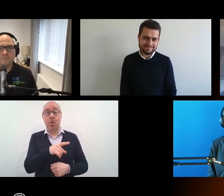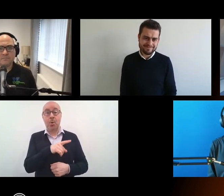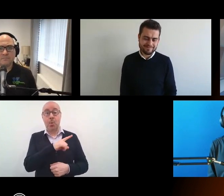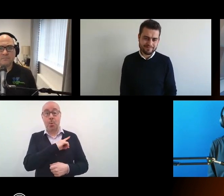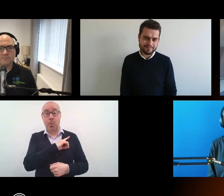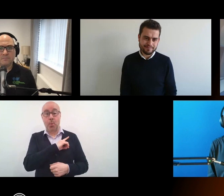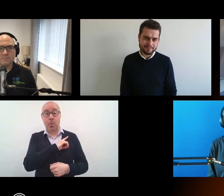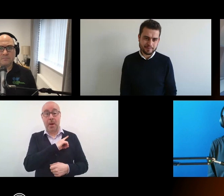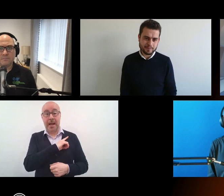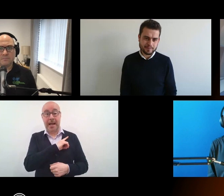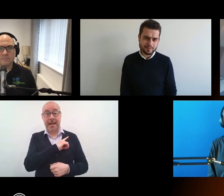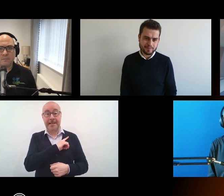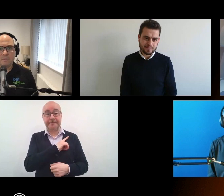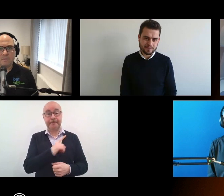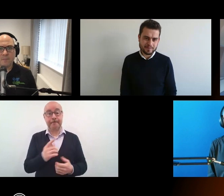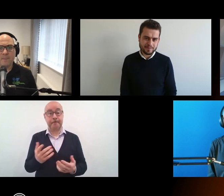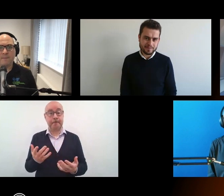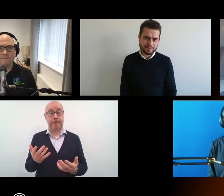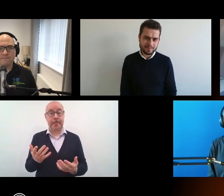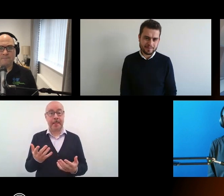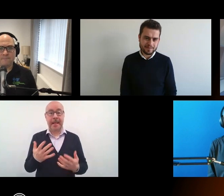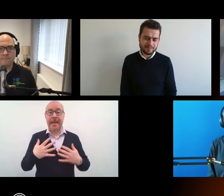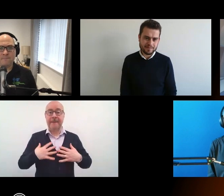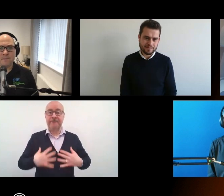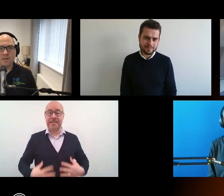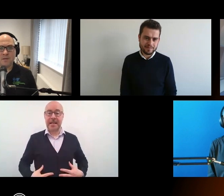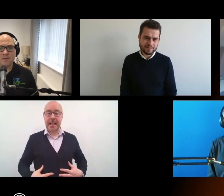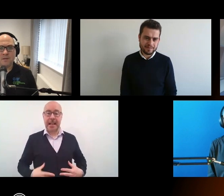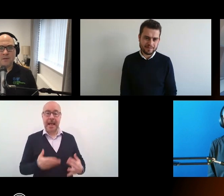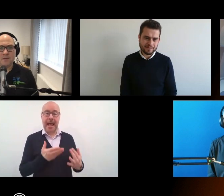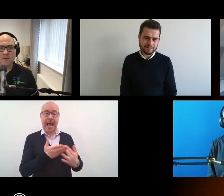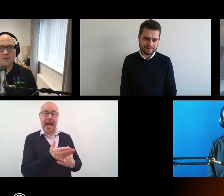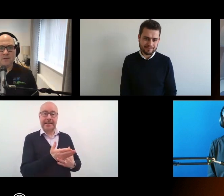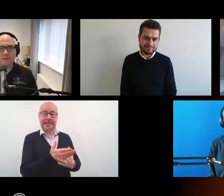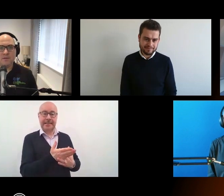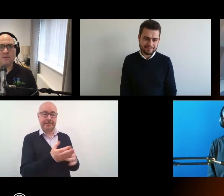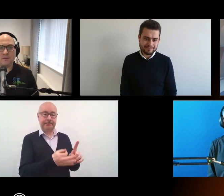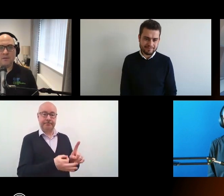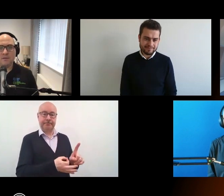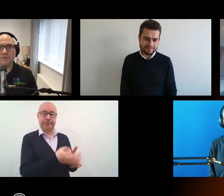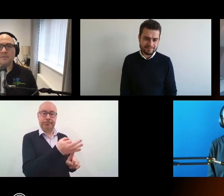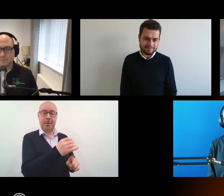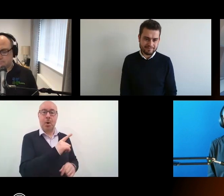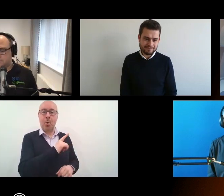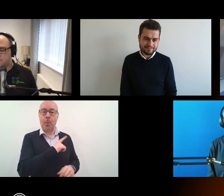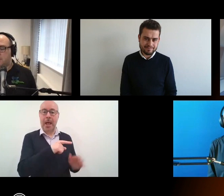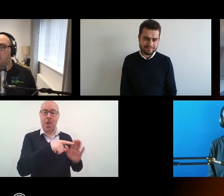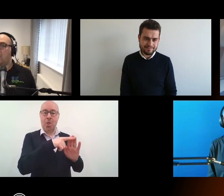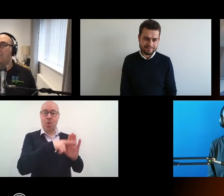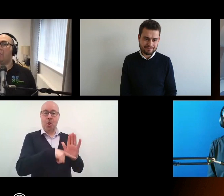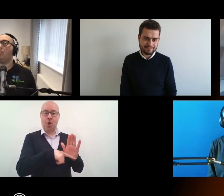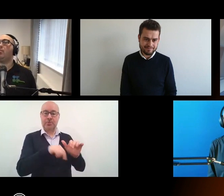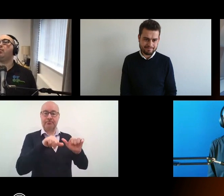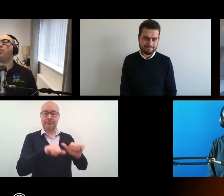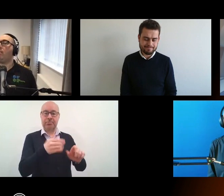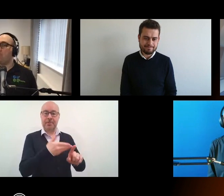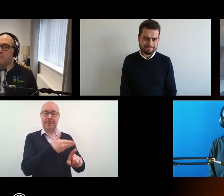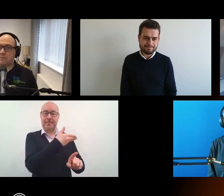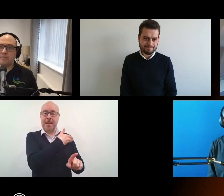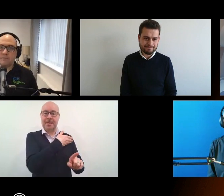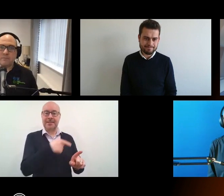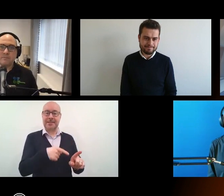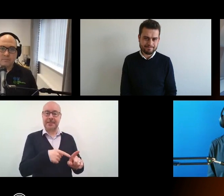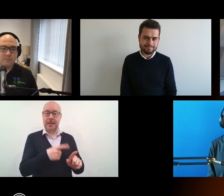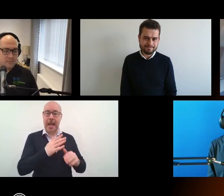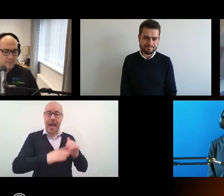there is much better physical access today is because of laws that have been passed. You know, building